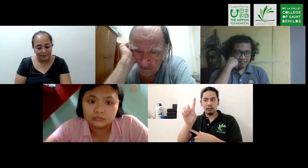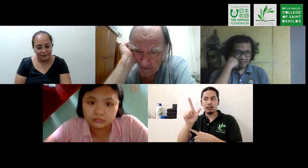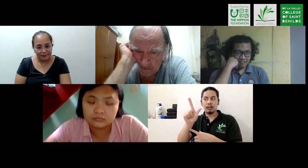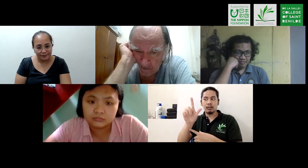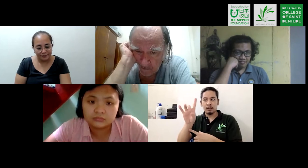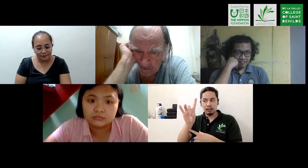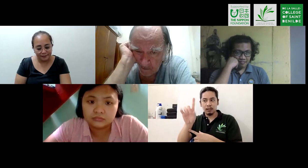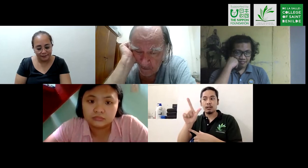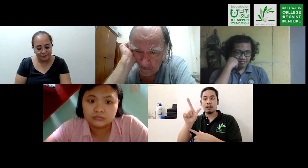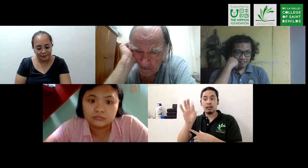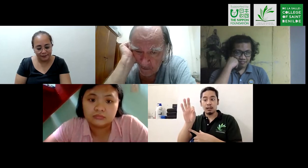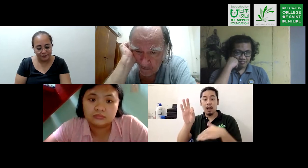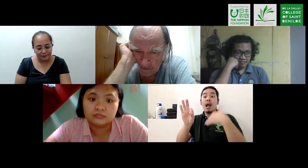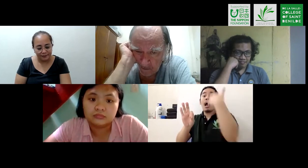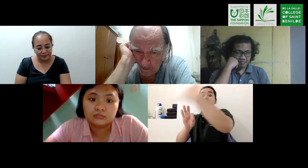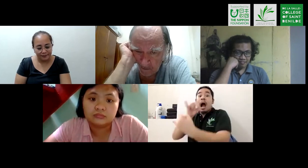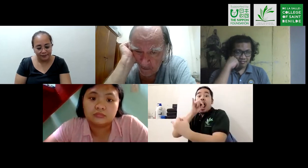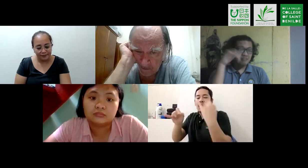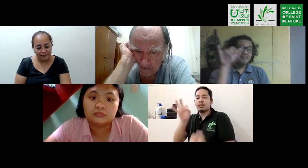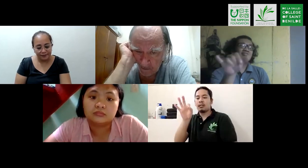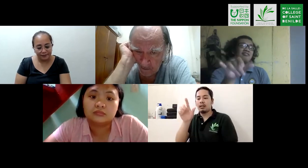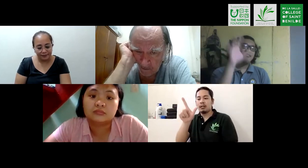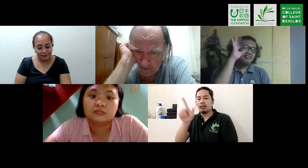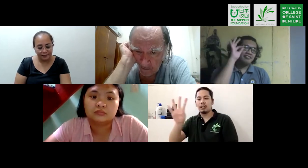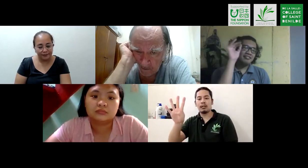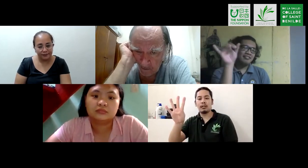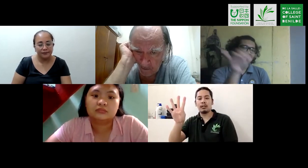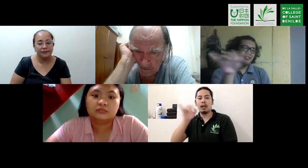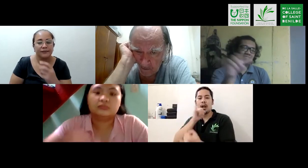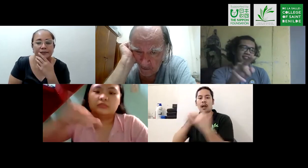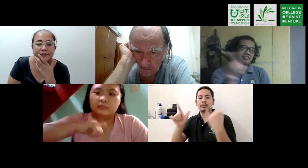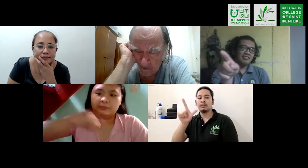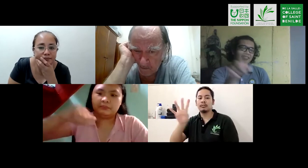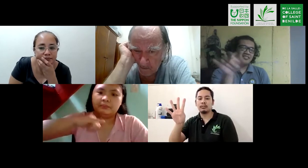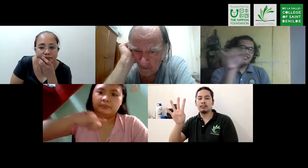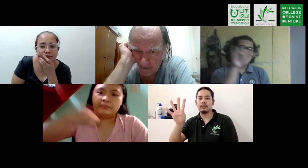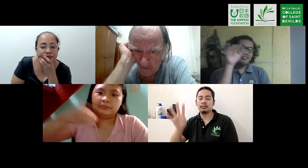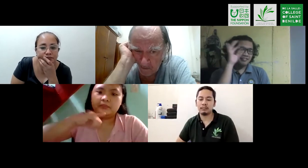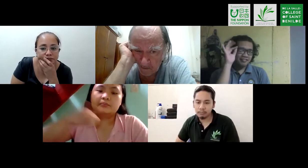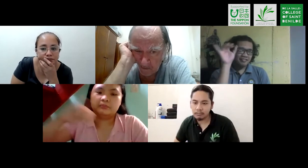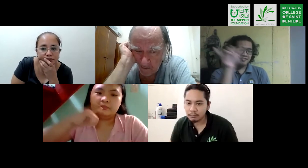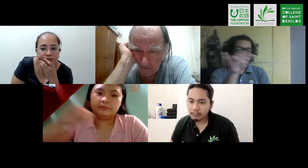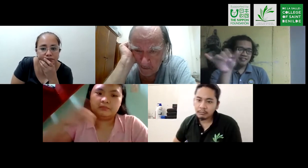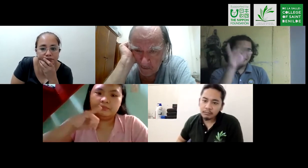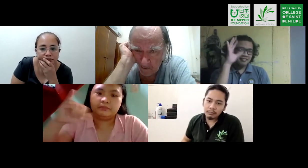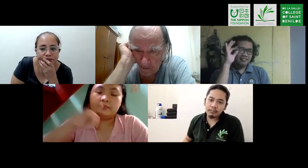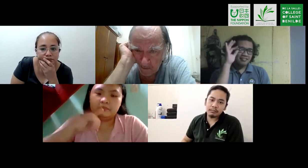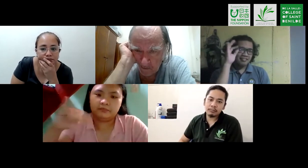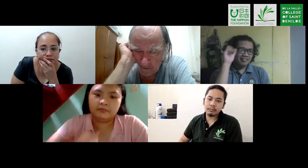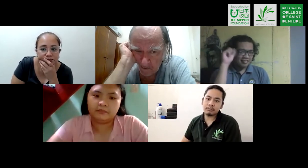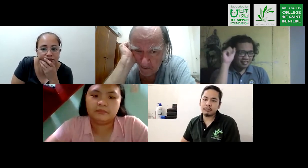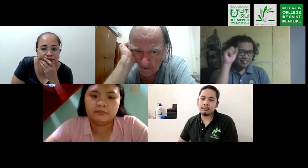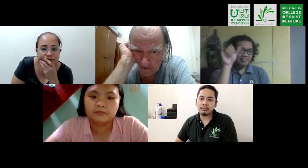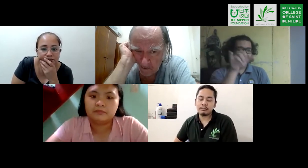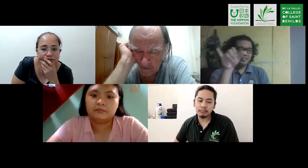26, 7, 8, 9, and I did 24 as well. So my last was 24.